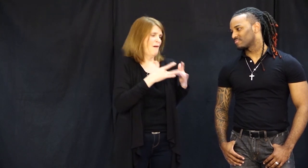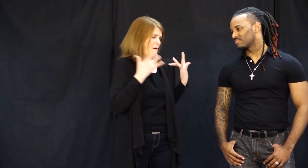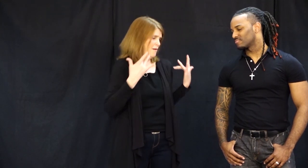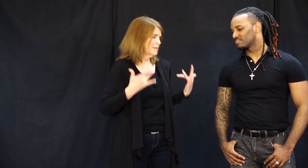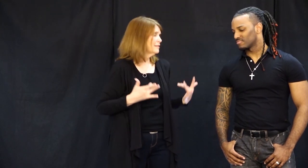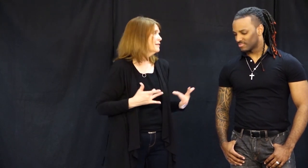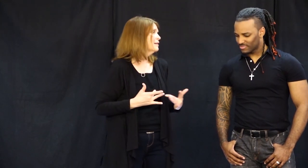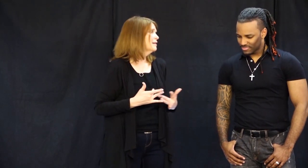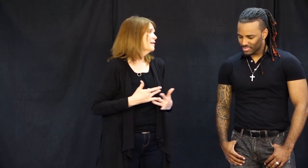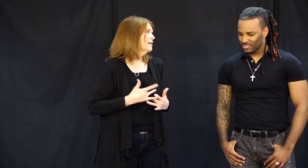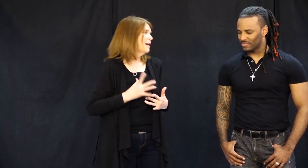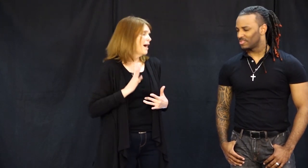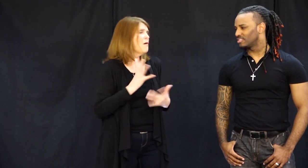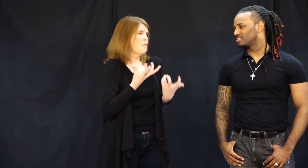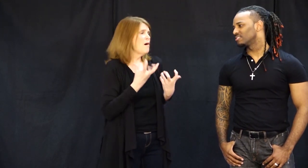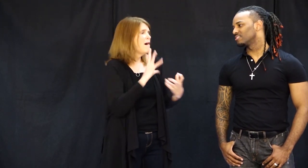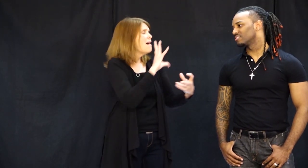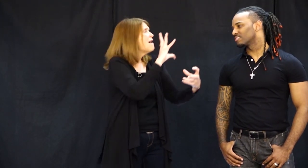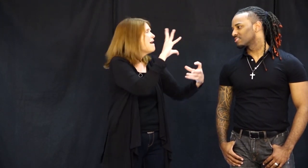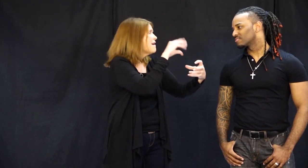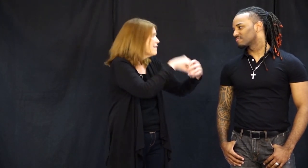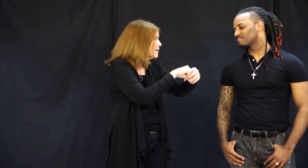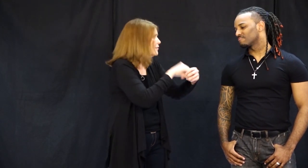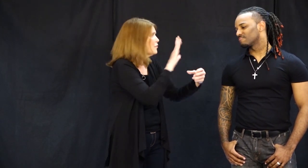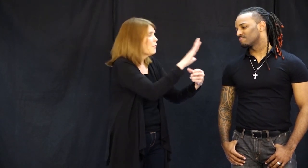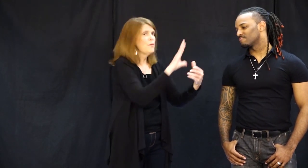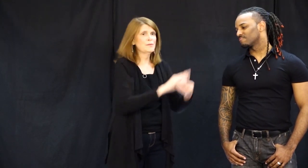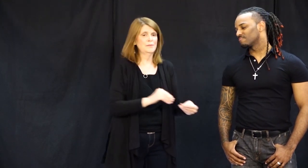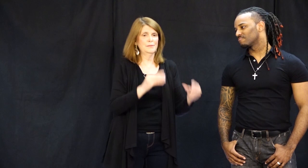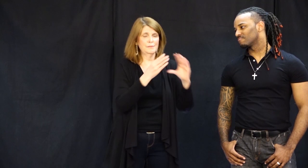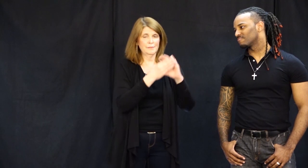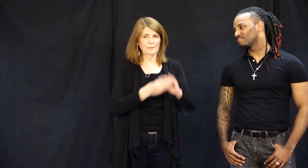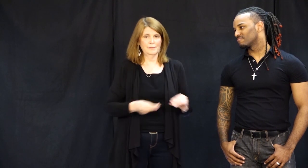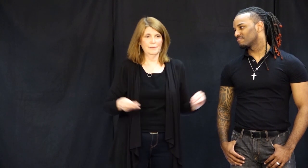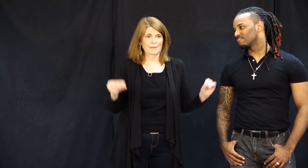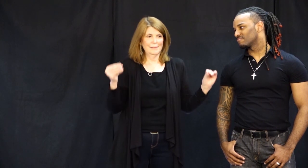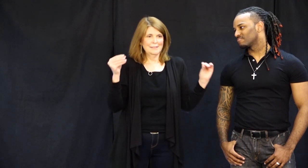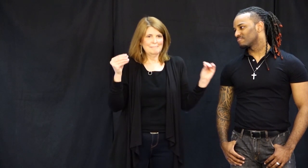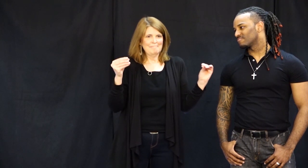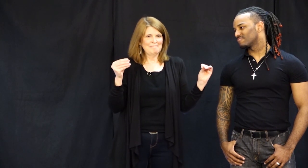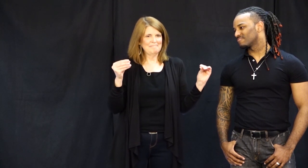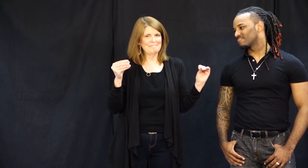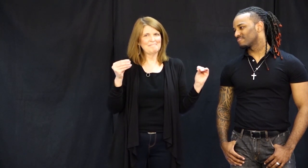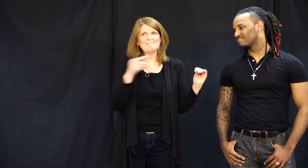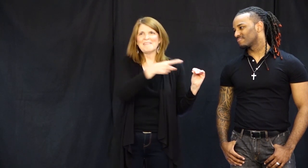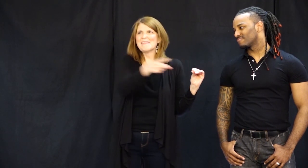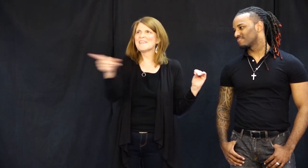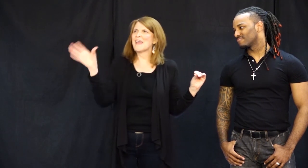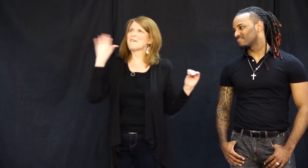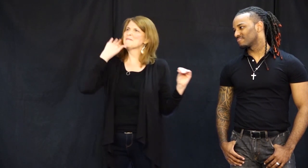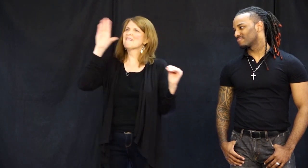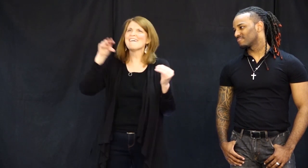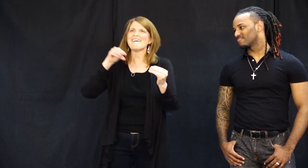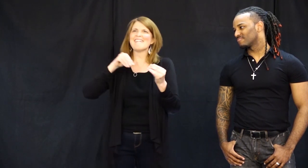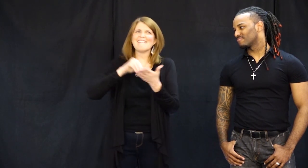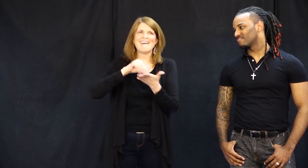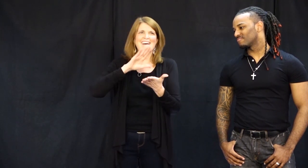heart, oh, let me be a part of the narrative in the story they will write someday. Let